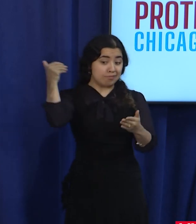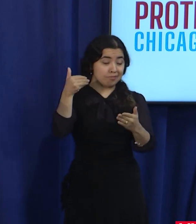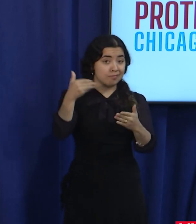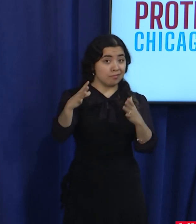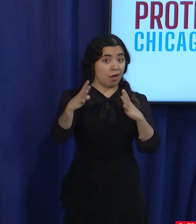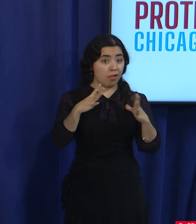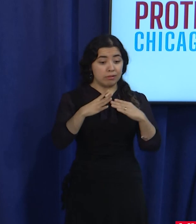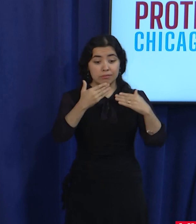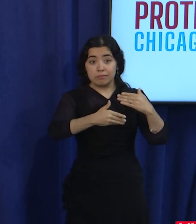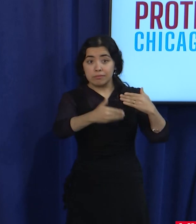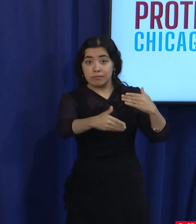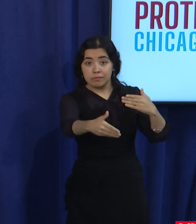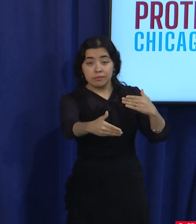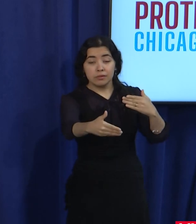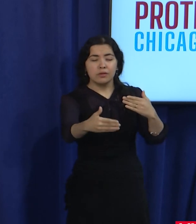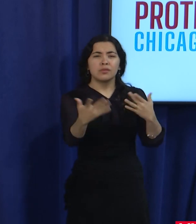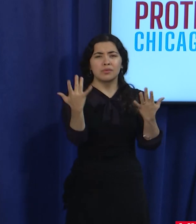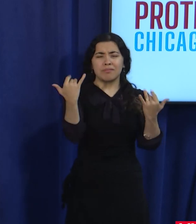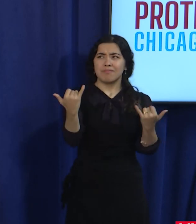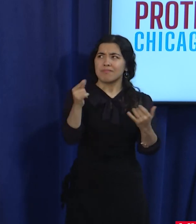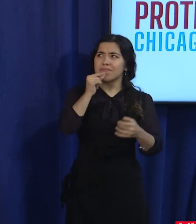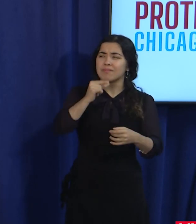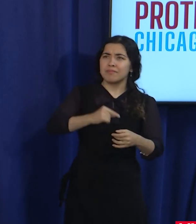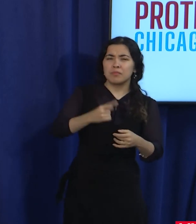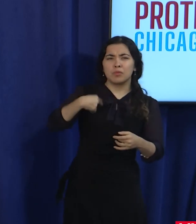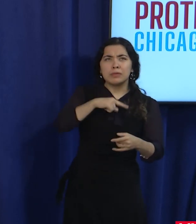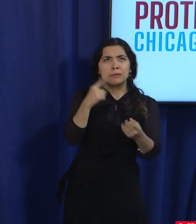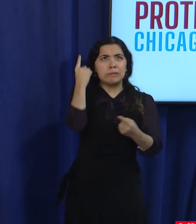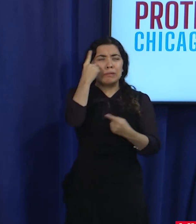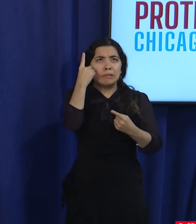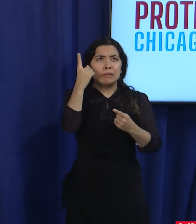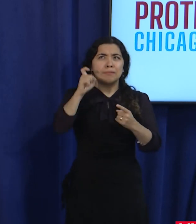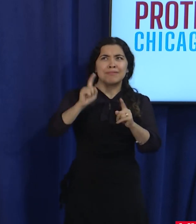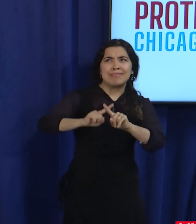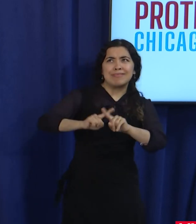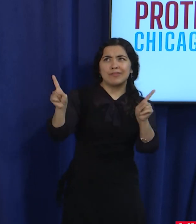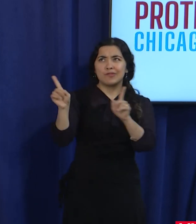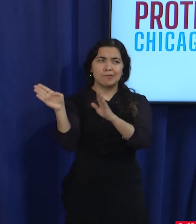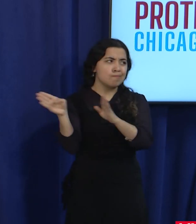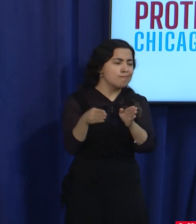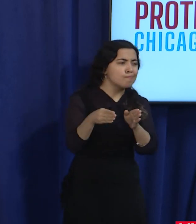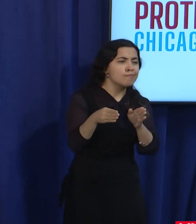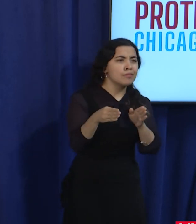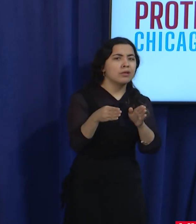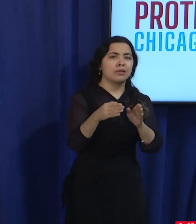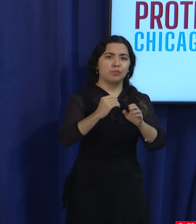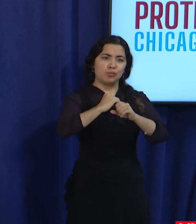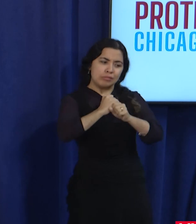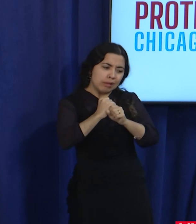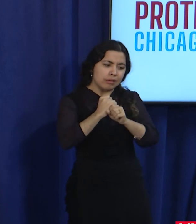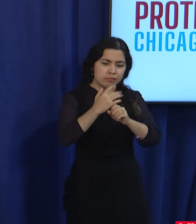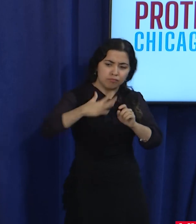in a different way with our nuclear family, protecting others around us.